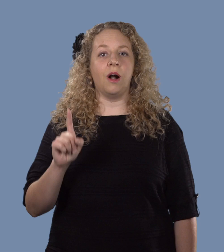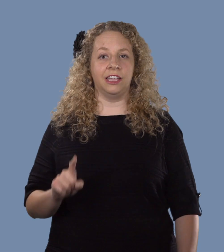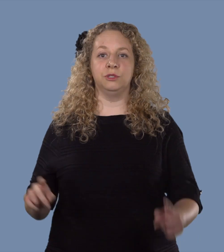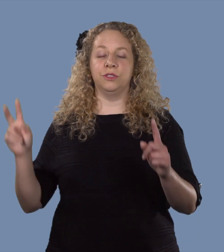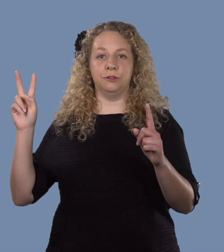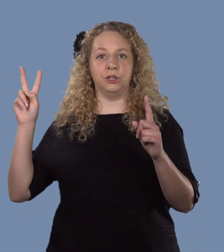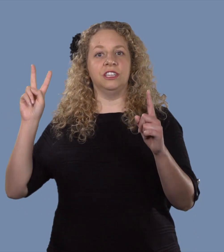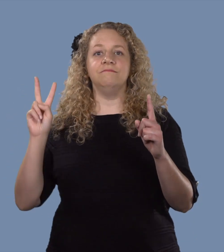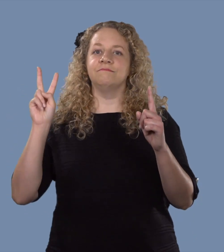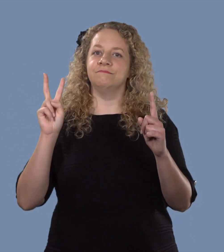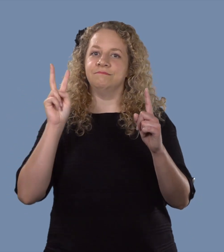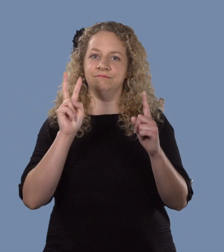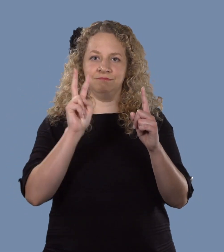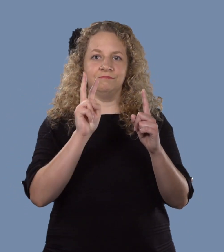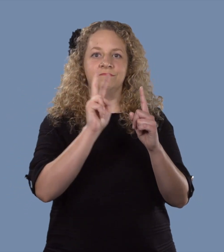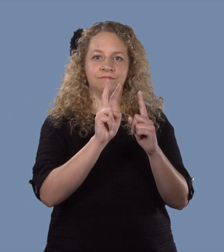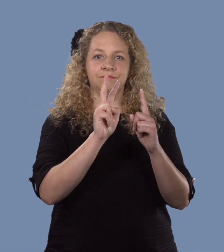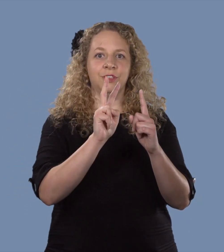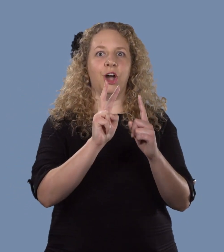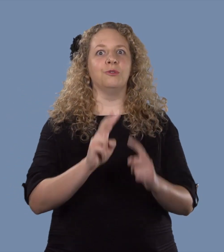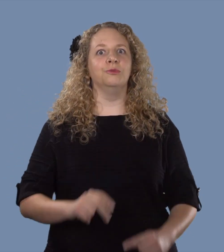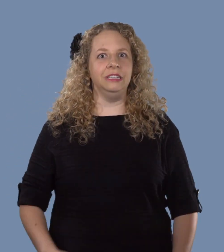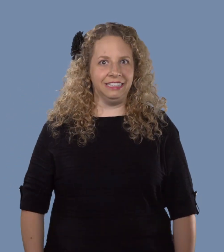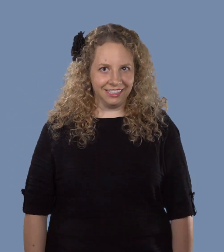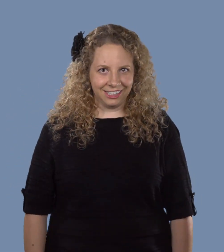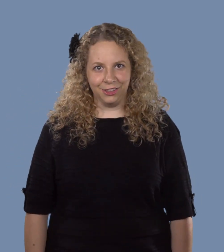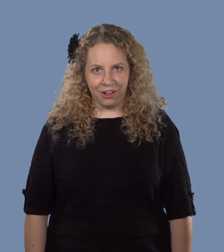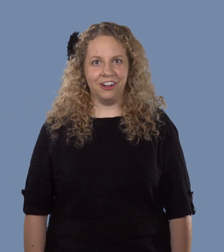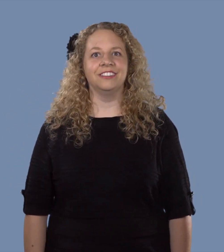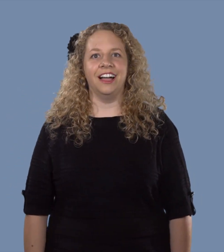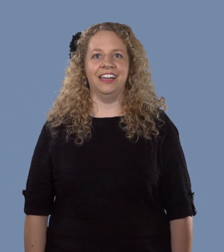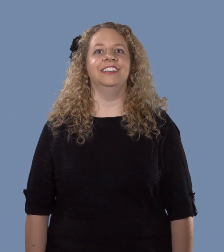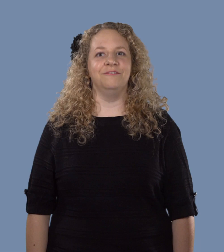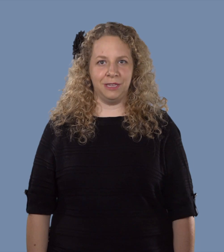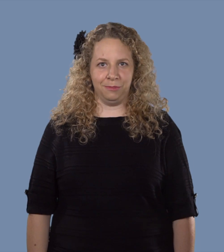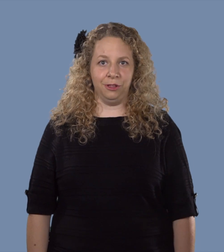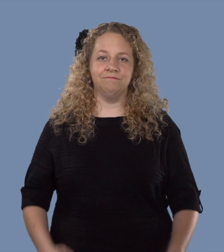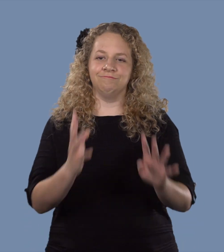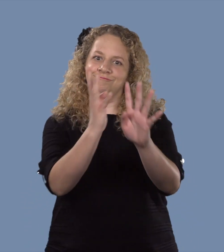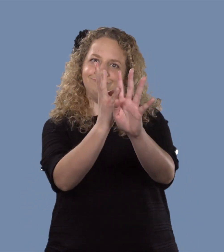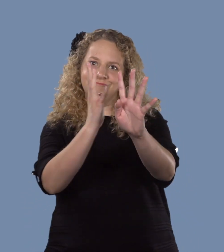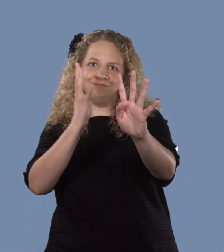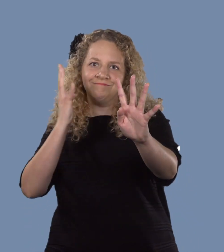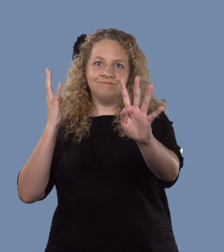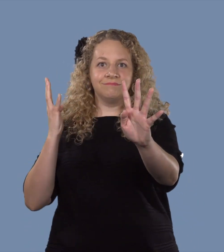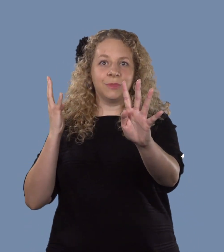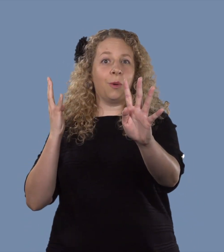people, or one that is so long that it even winds around because it's so long. You can change